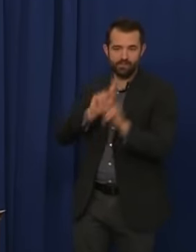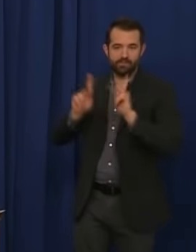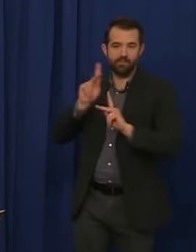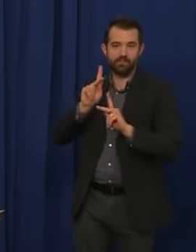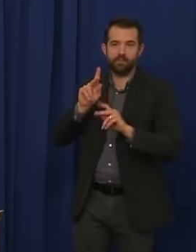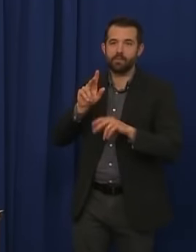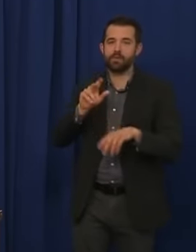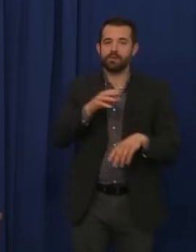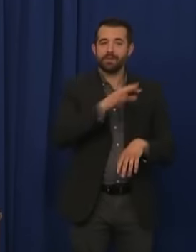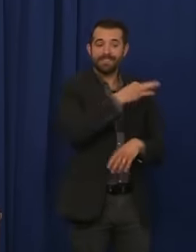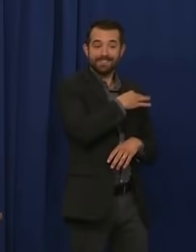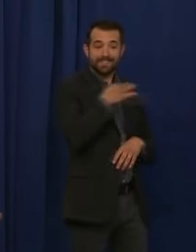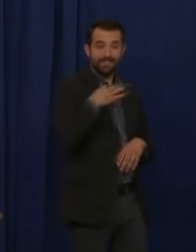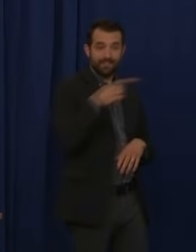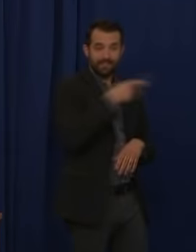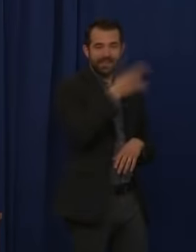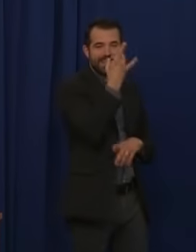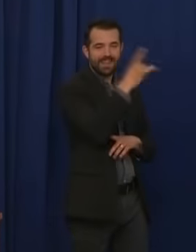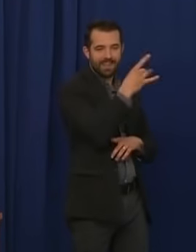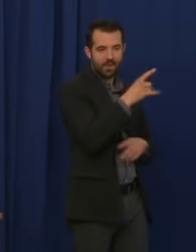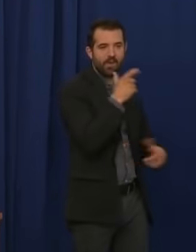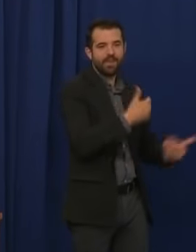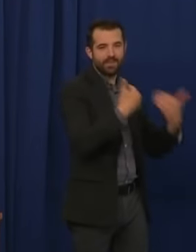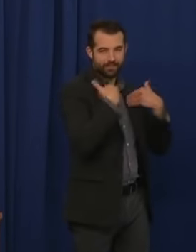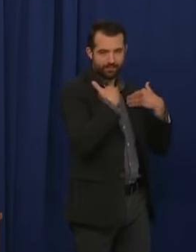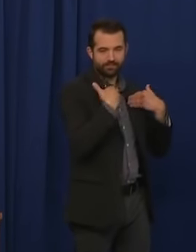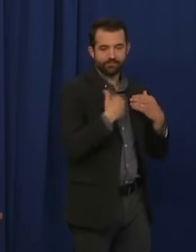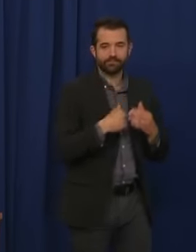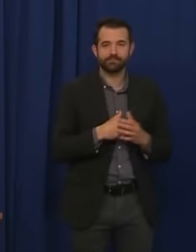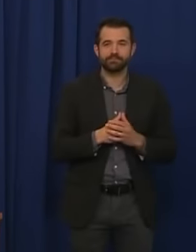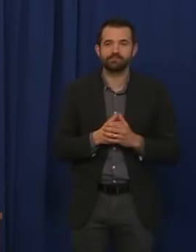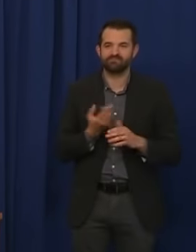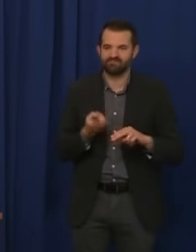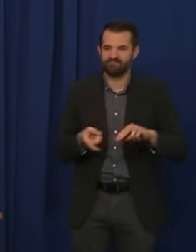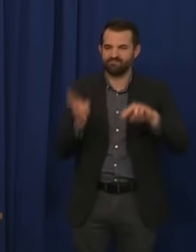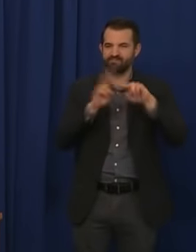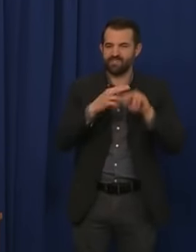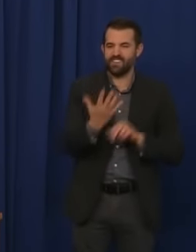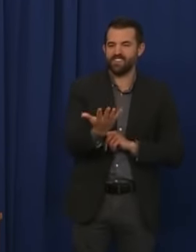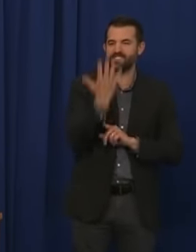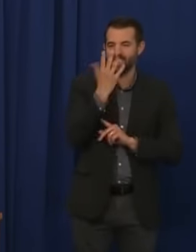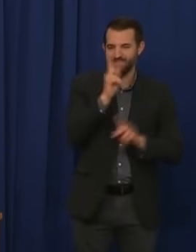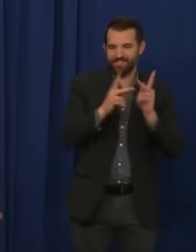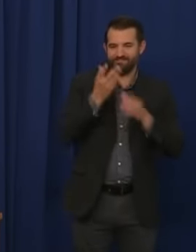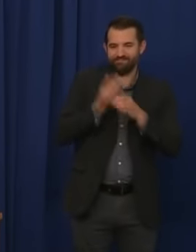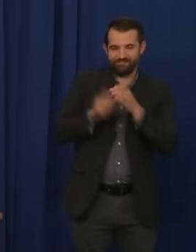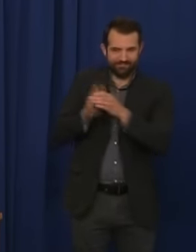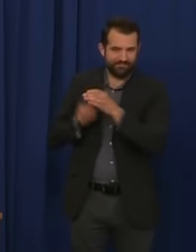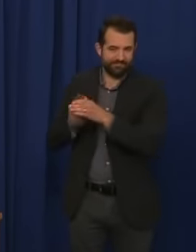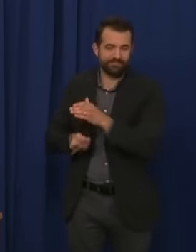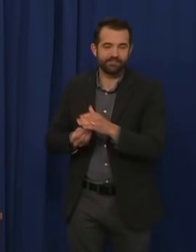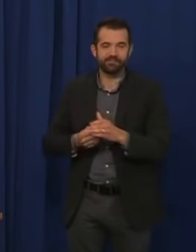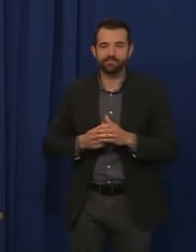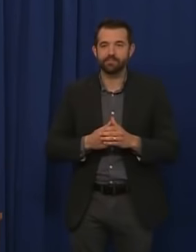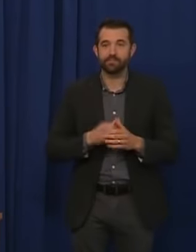staff, and as I mentioned now, unfortunately, 5 additional individuals who have passed for a total of